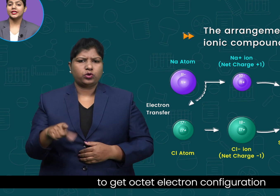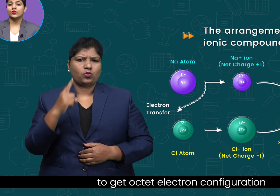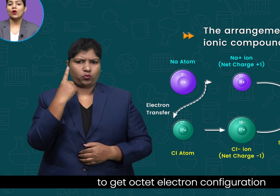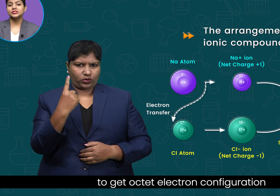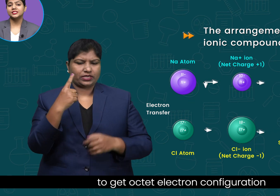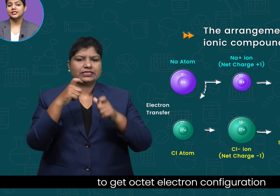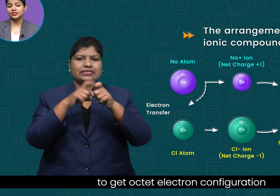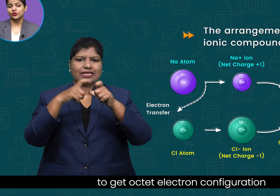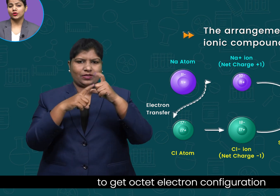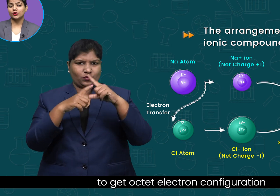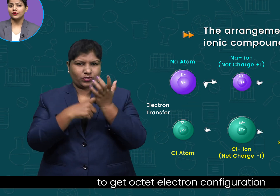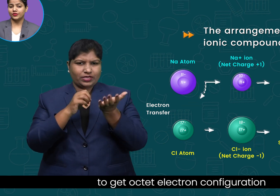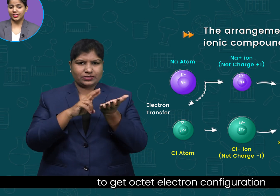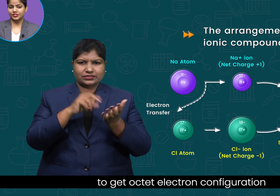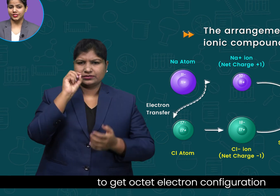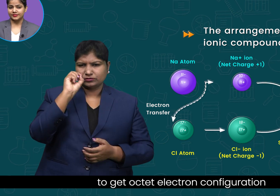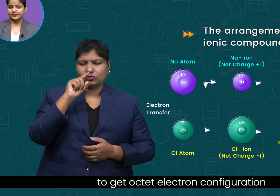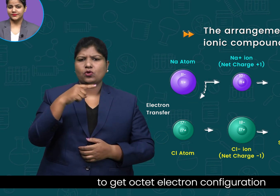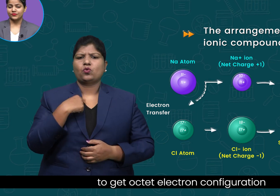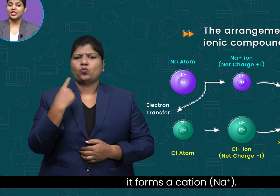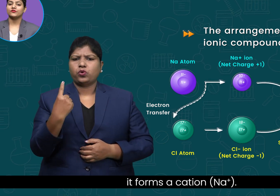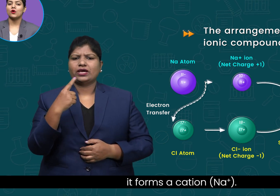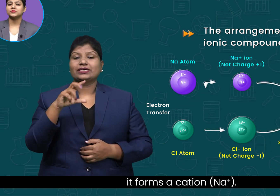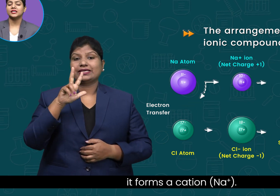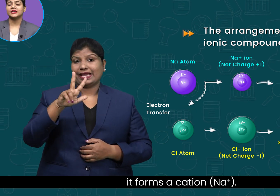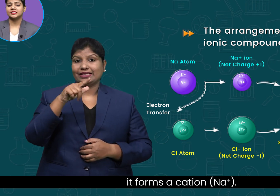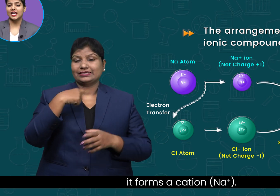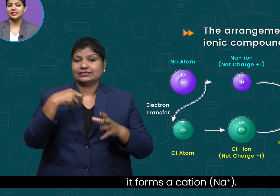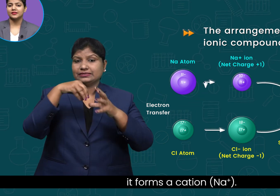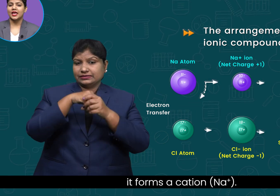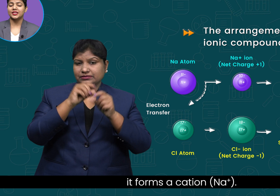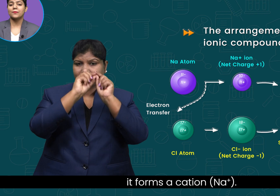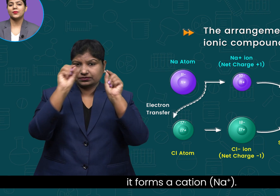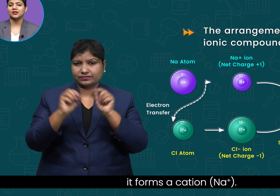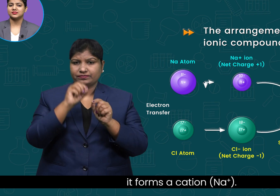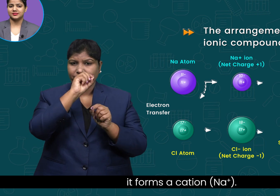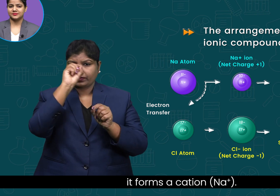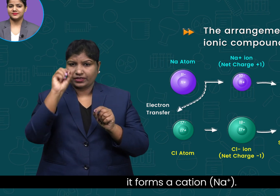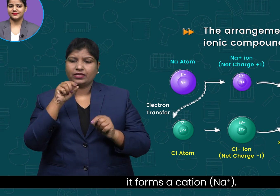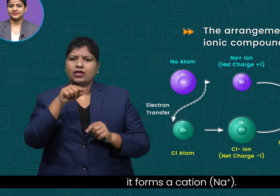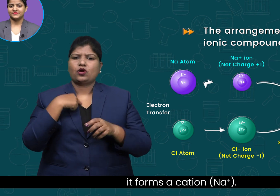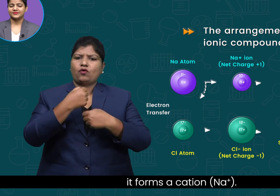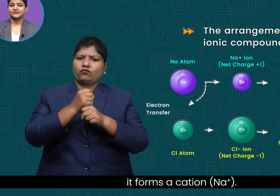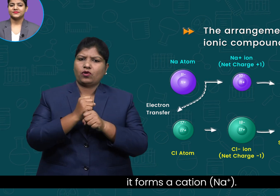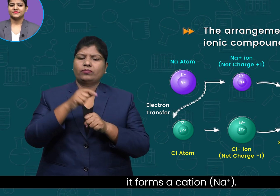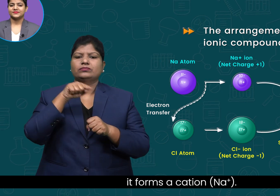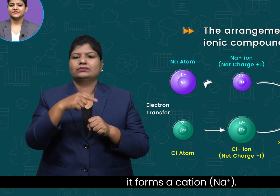to get octet electron configuration, it forms a cation Na+.